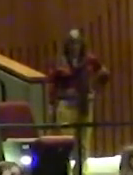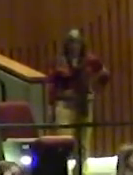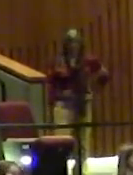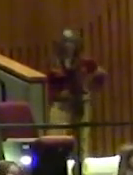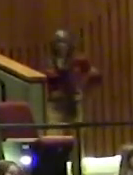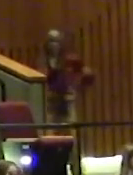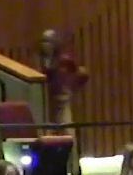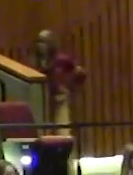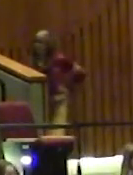What are hands?